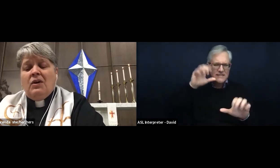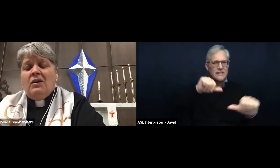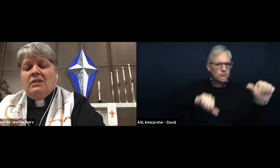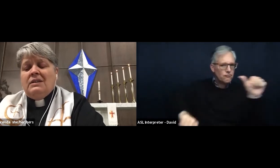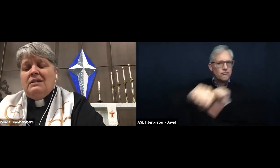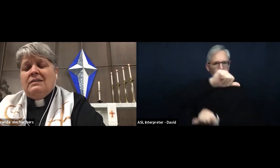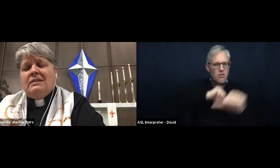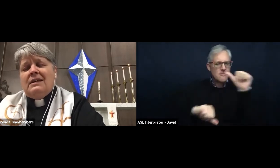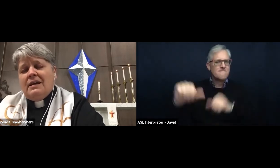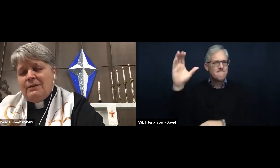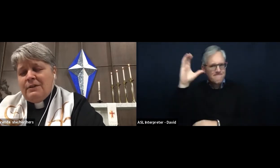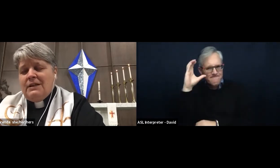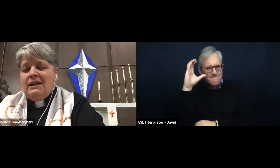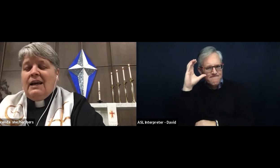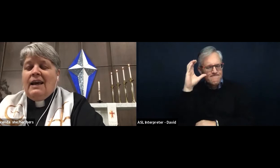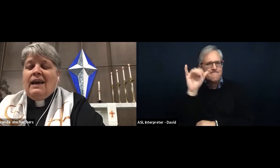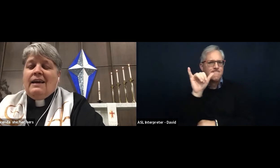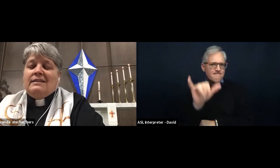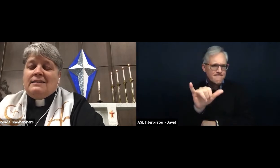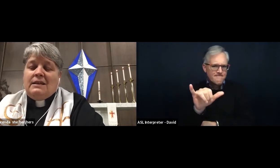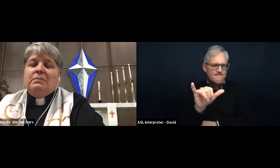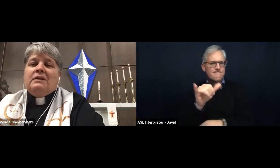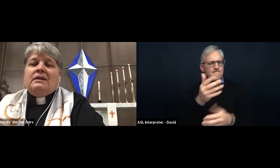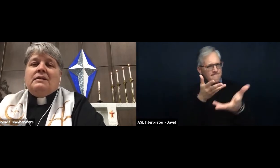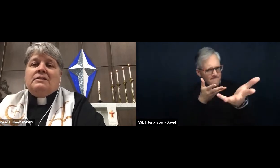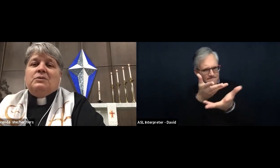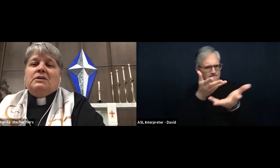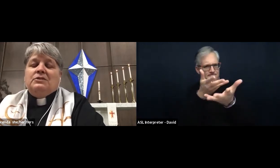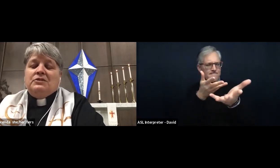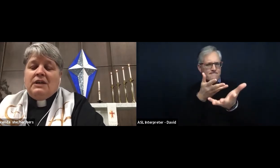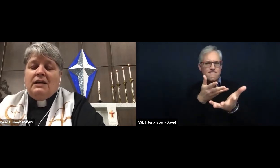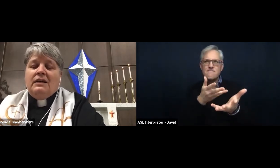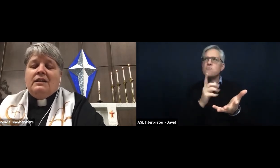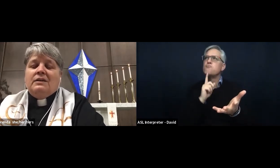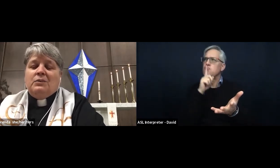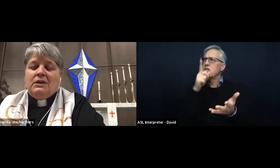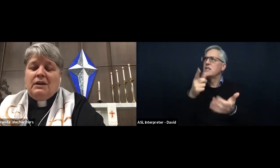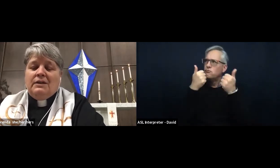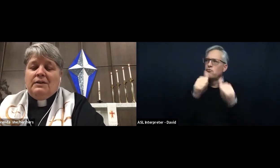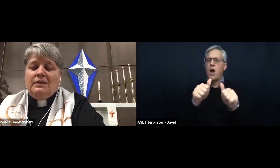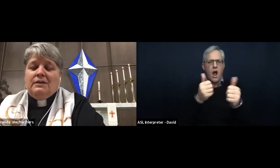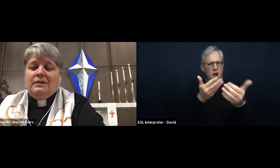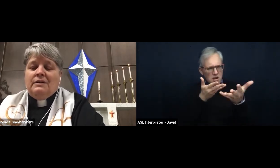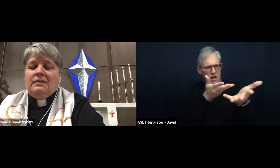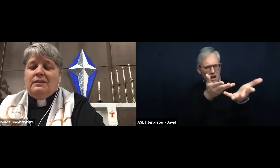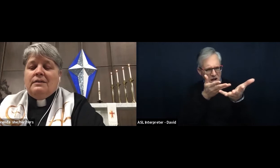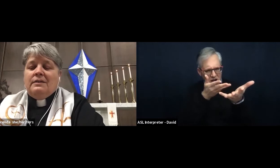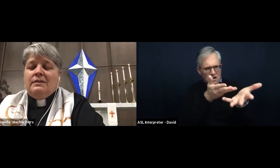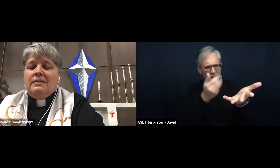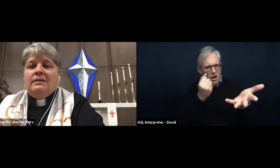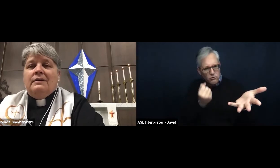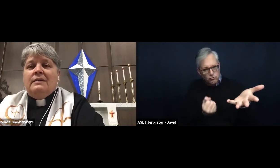Help us all to listen carefully and deeply to understand one another.